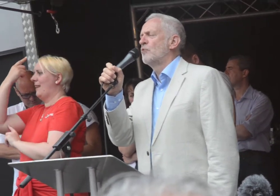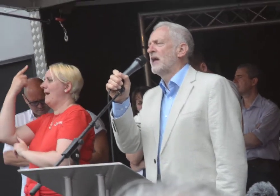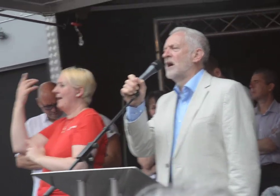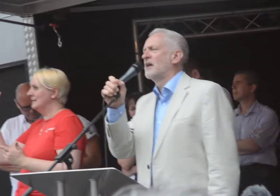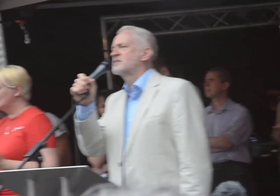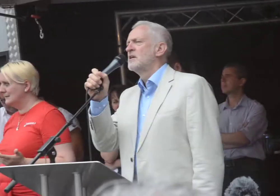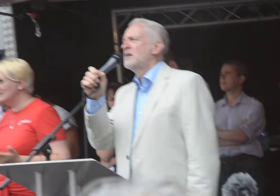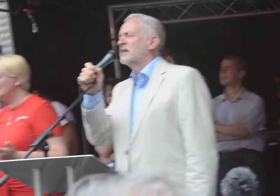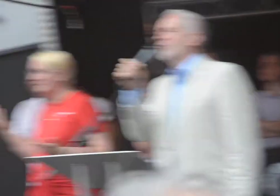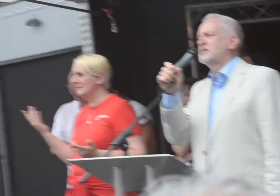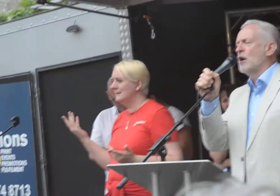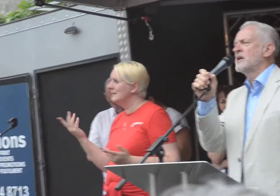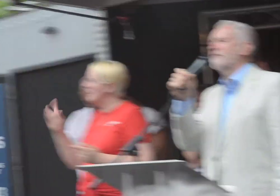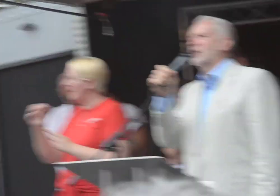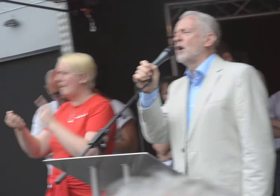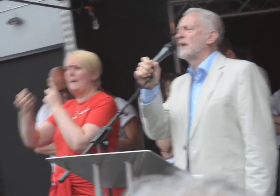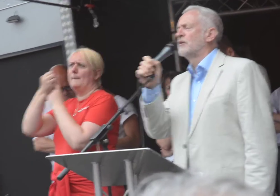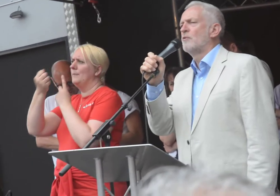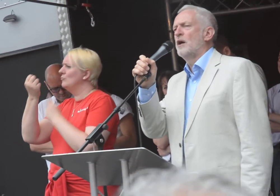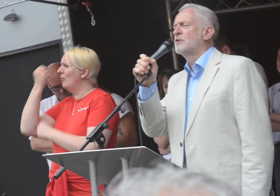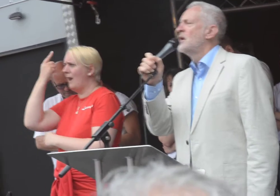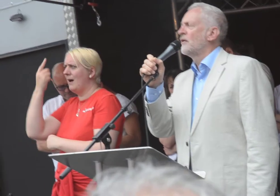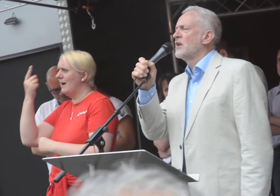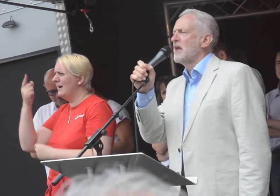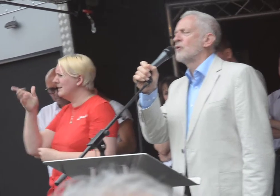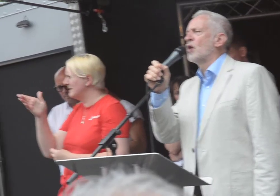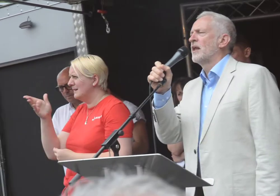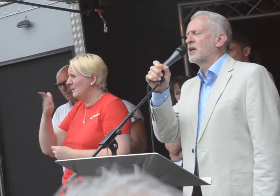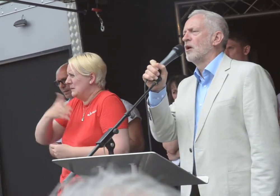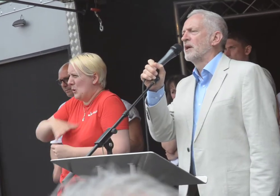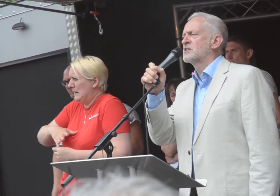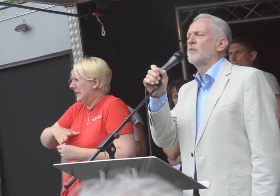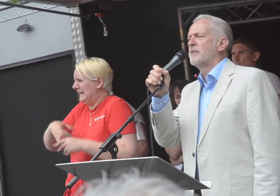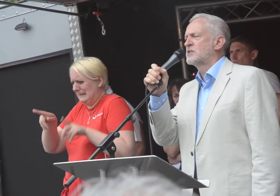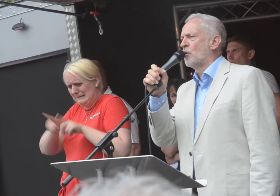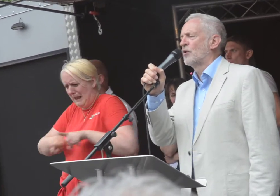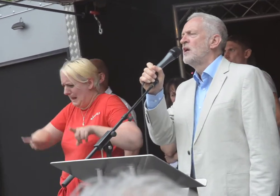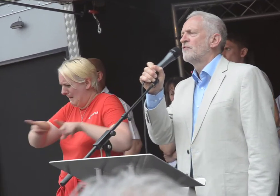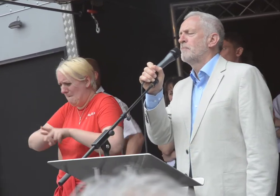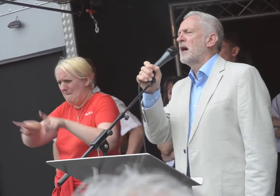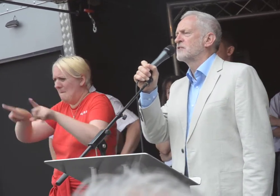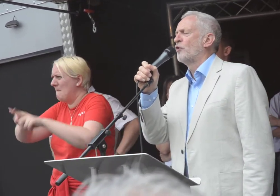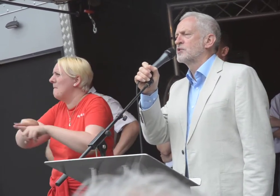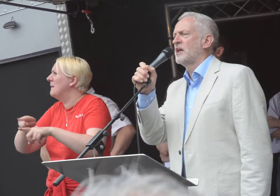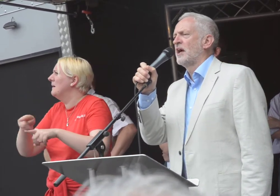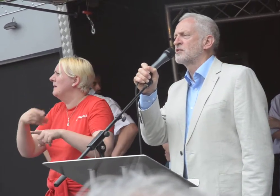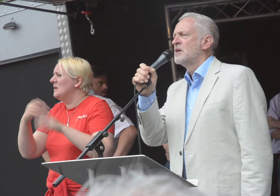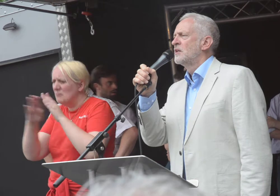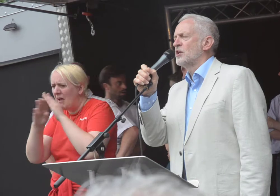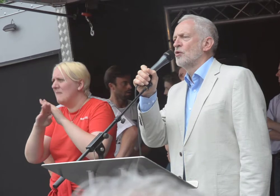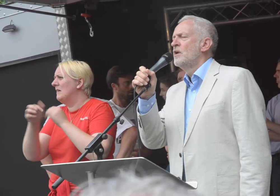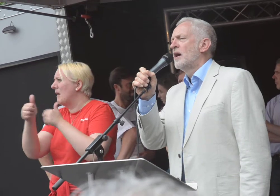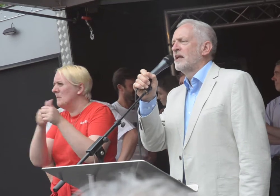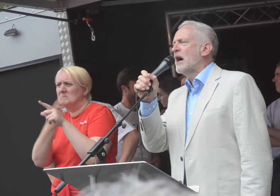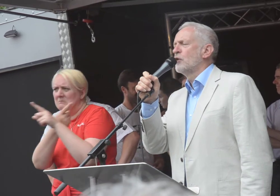began to realise that we don't have to go down the road of the neocon economics that we've been taught for the past 40 years.